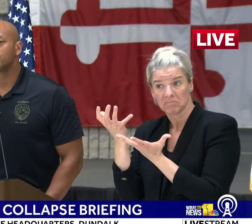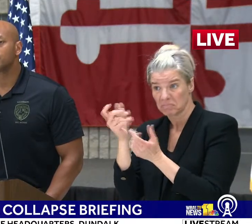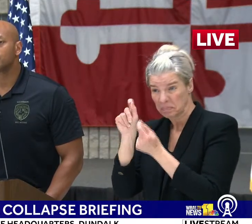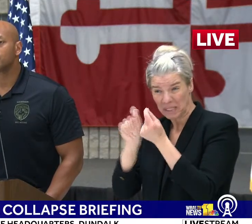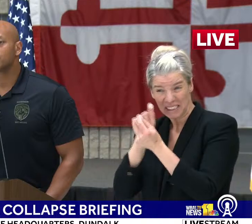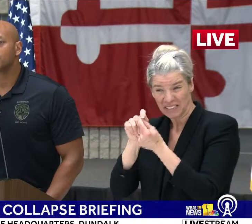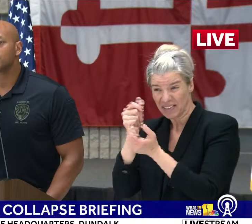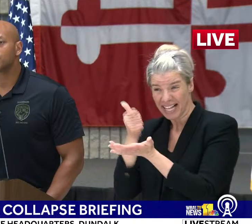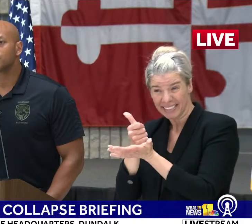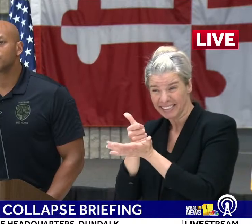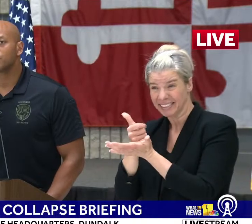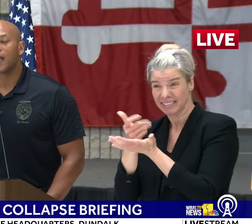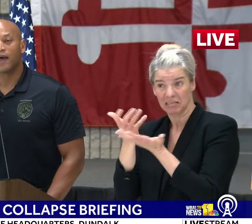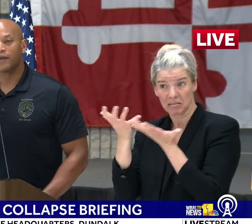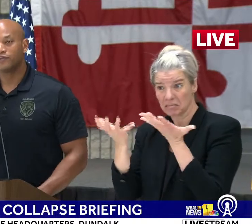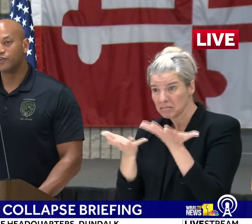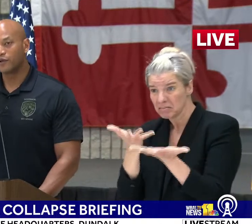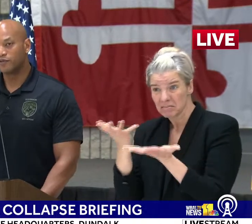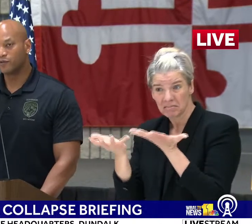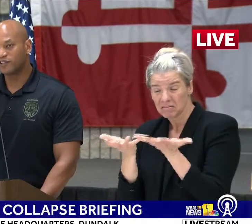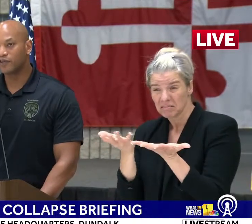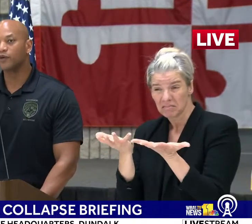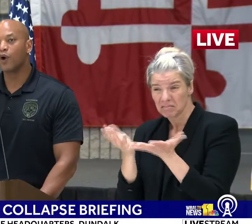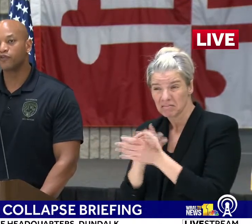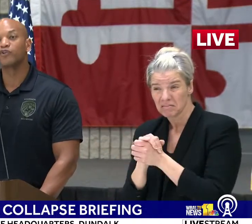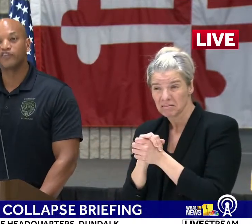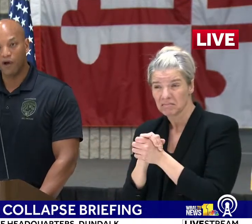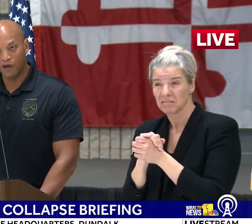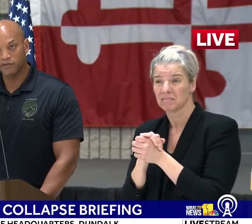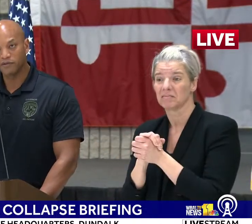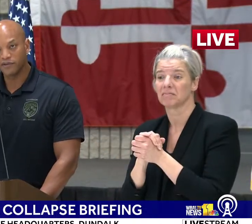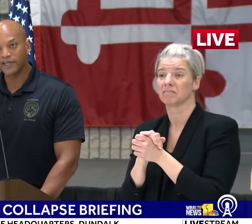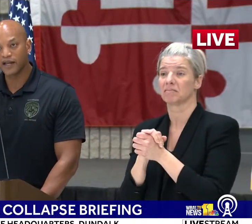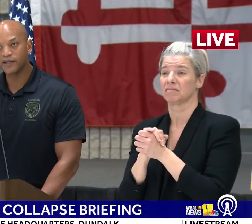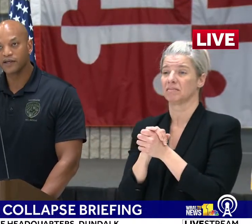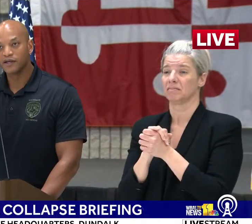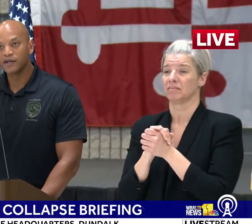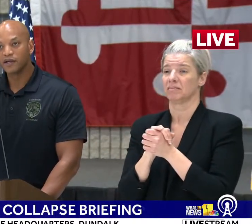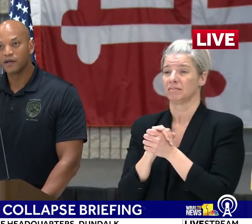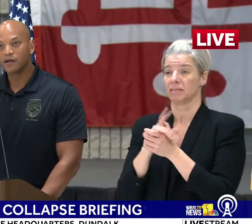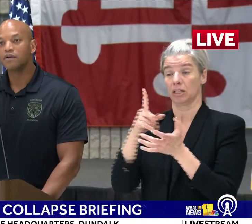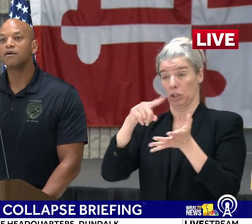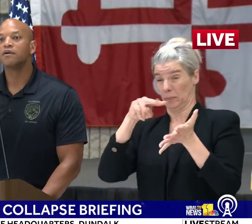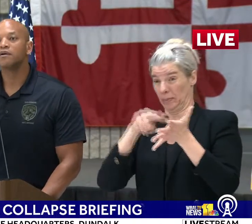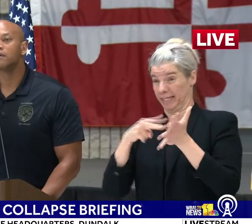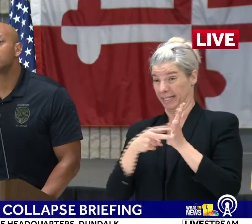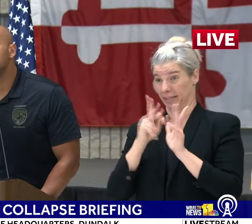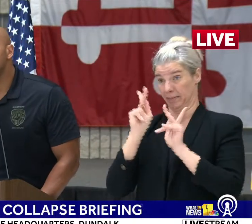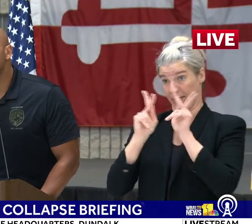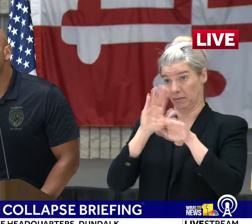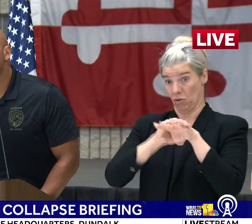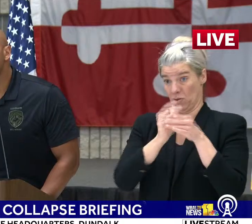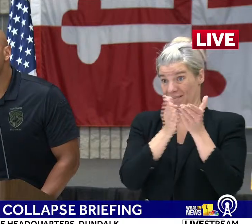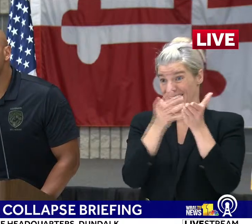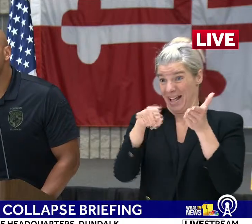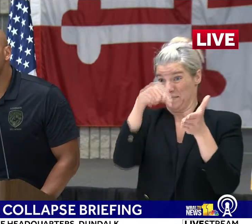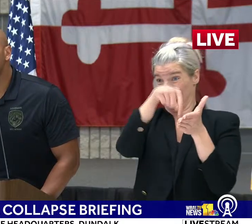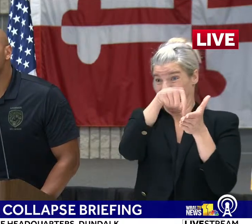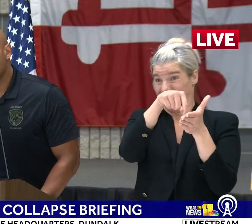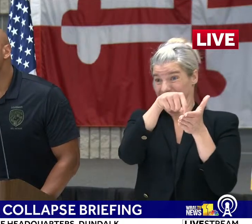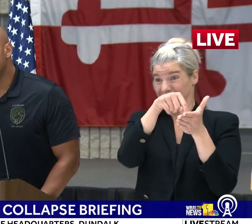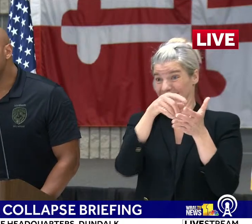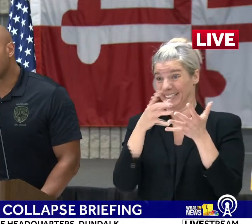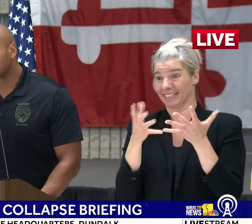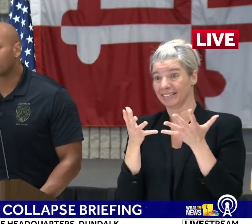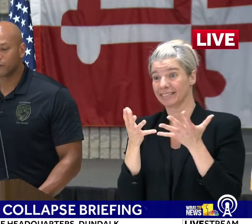or anything like that? You said specifically ones who are still on the Dolly? Yeah, the Dolly and the other cargo ships that are